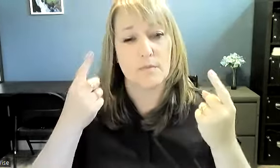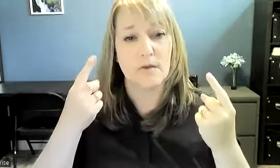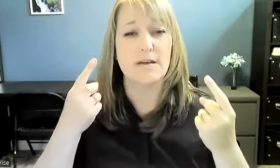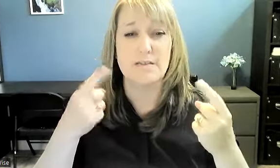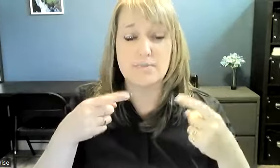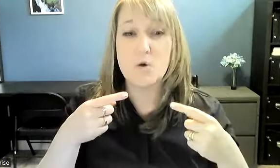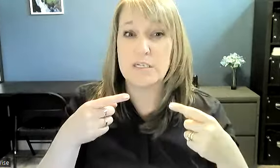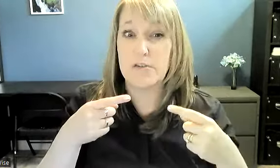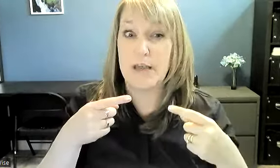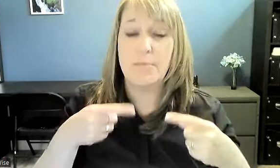is mostly on the up.